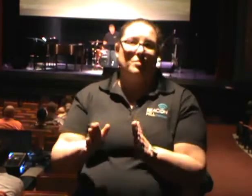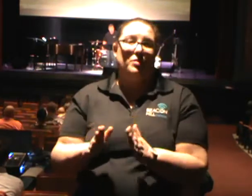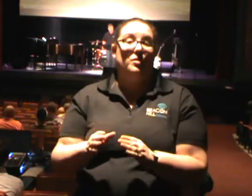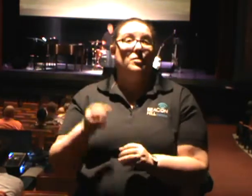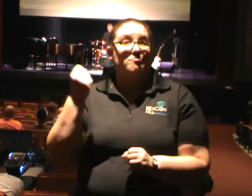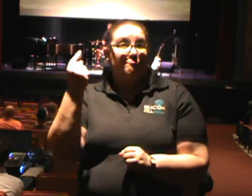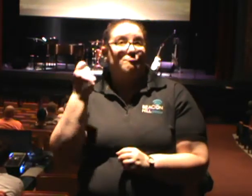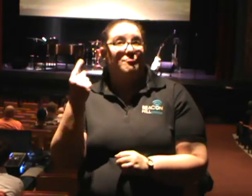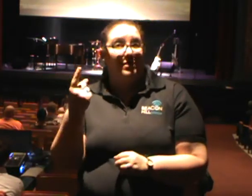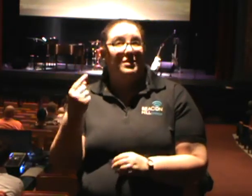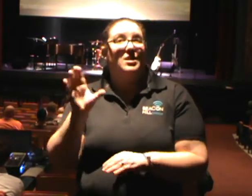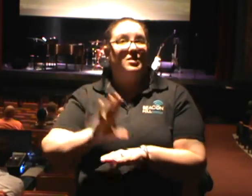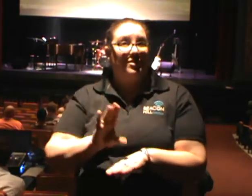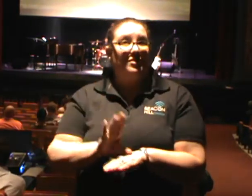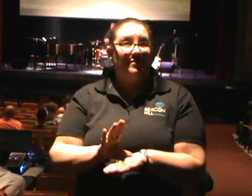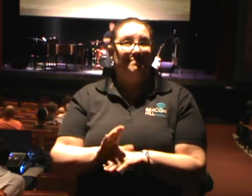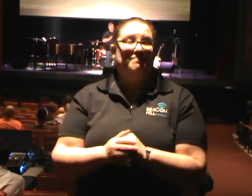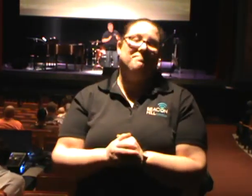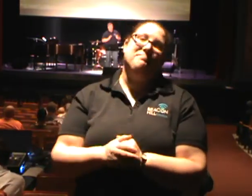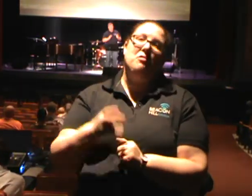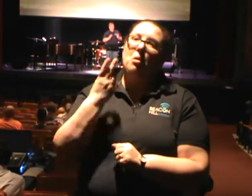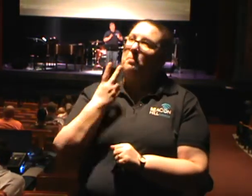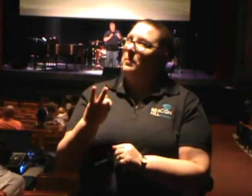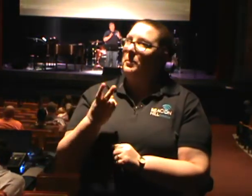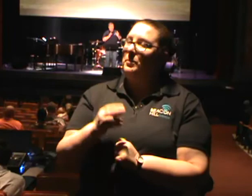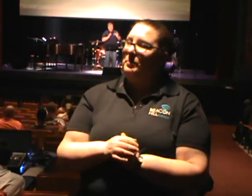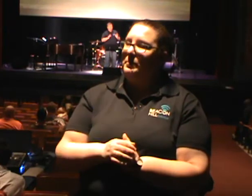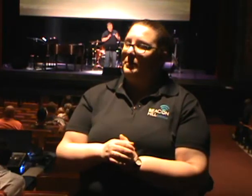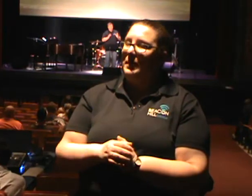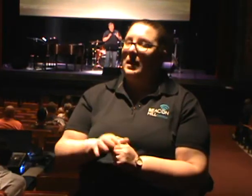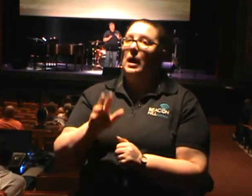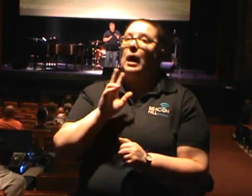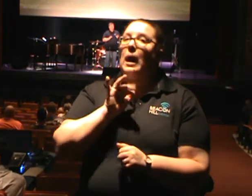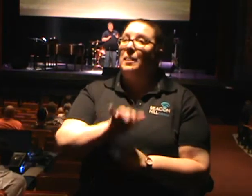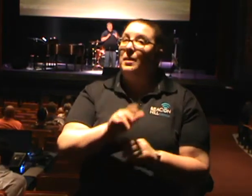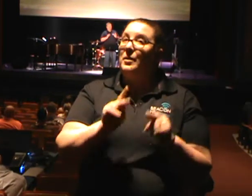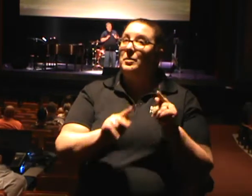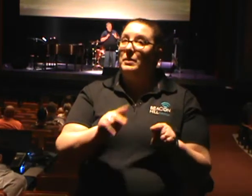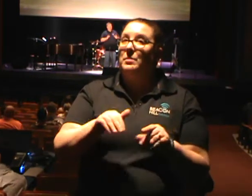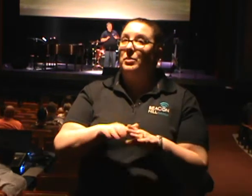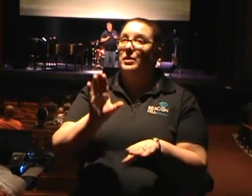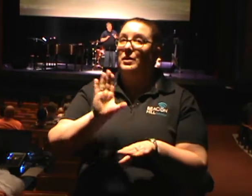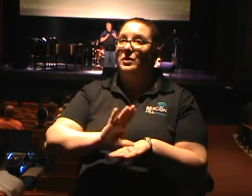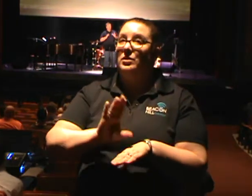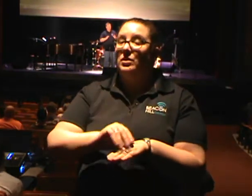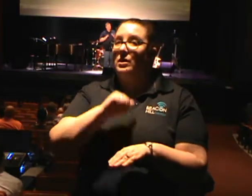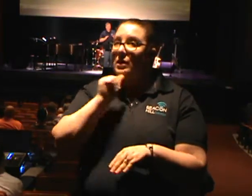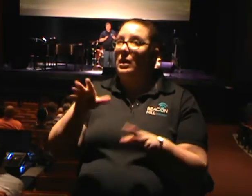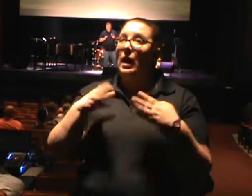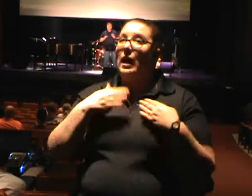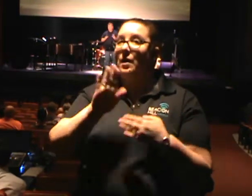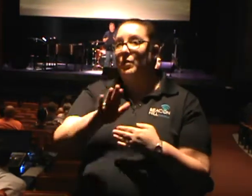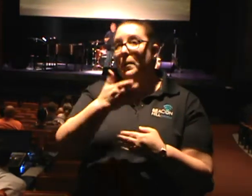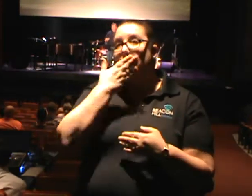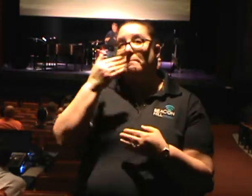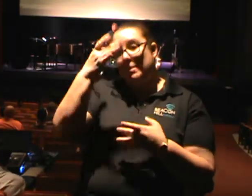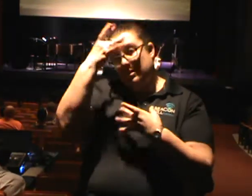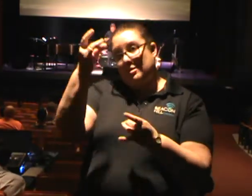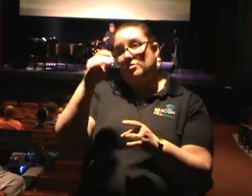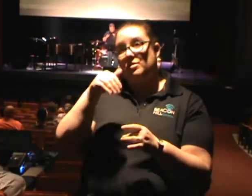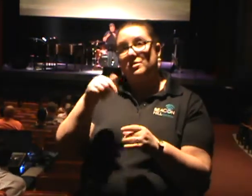with me? Look, there are people in the church that do not have your best interest in